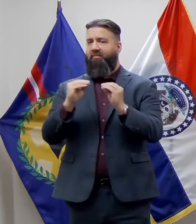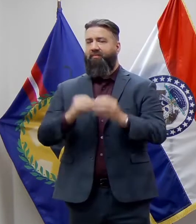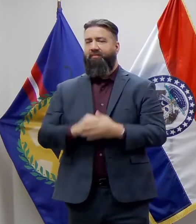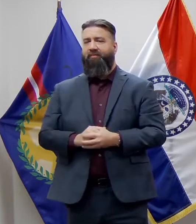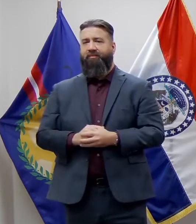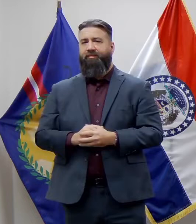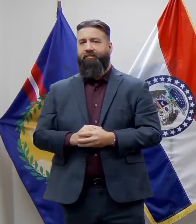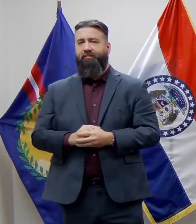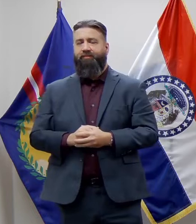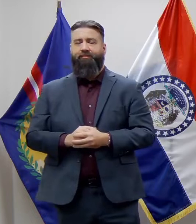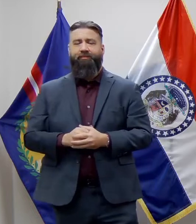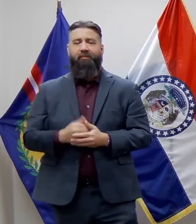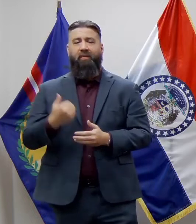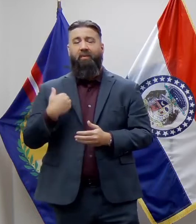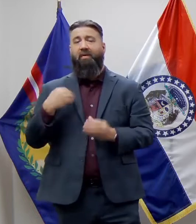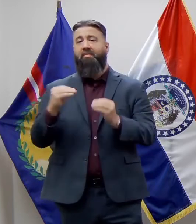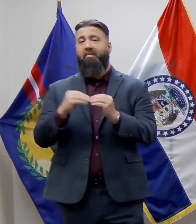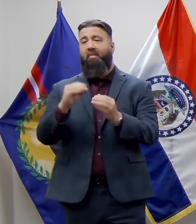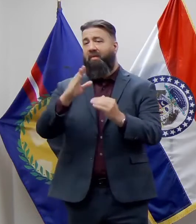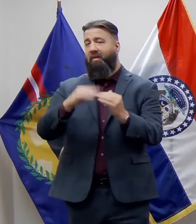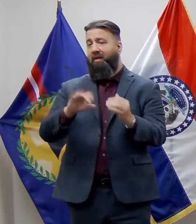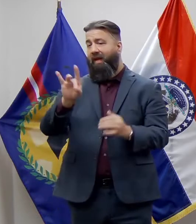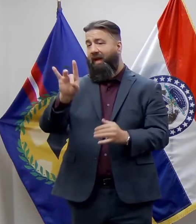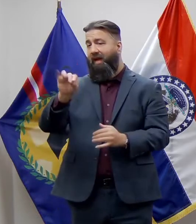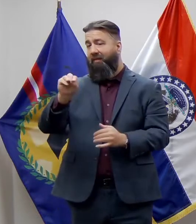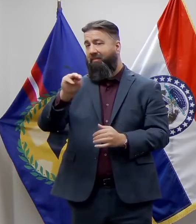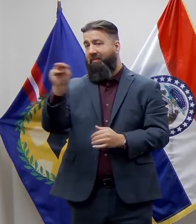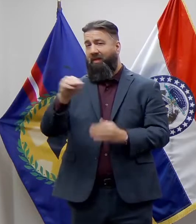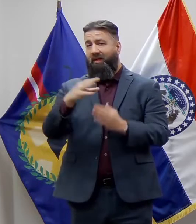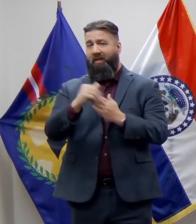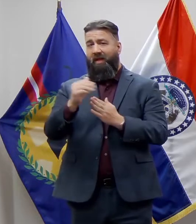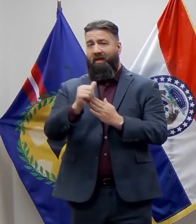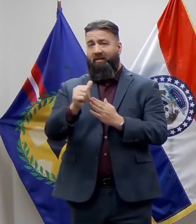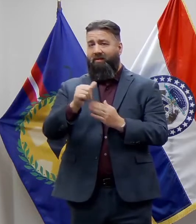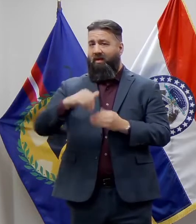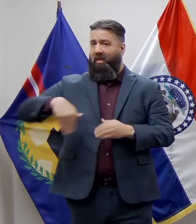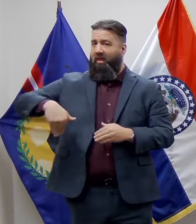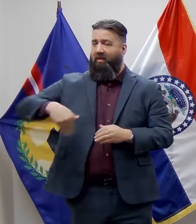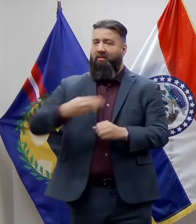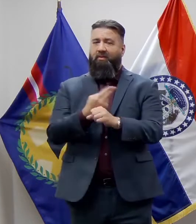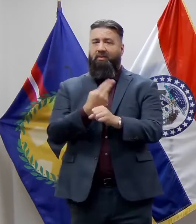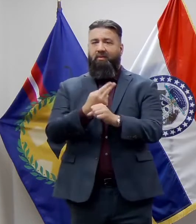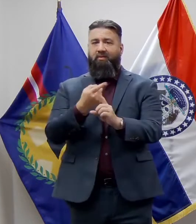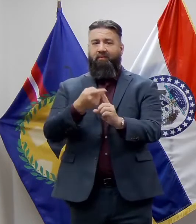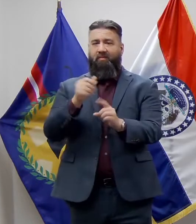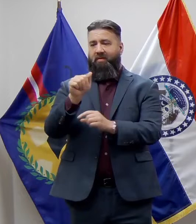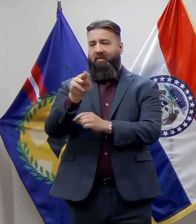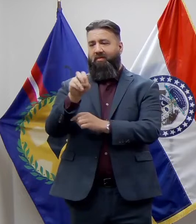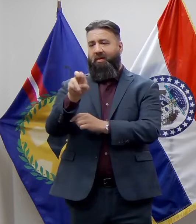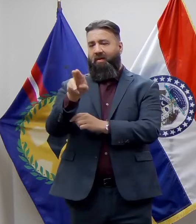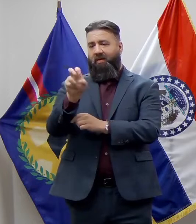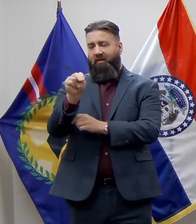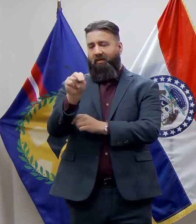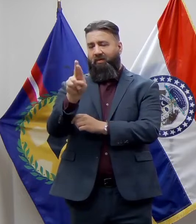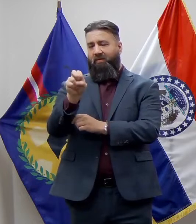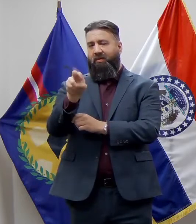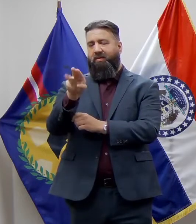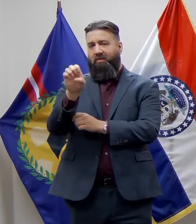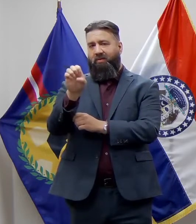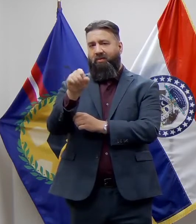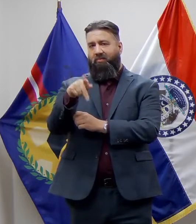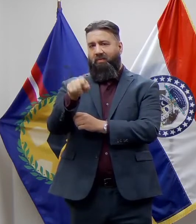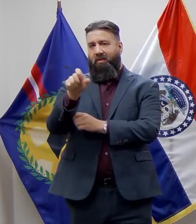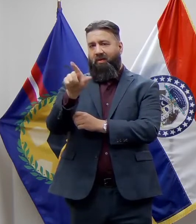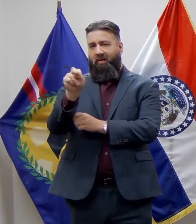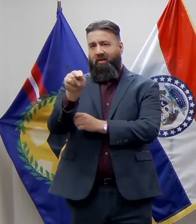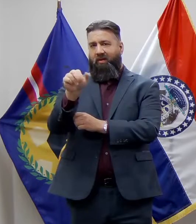We have more than $80 million unallocated from federal funds from the American Rescue Plan Act, and we're seeking input from